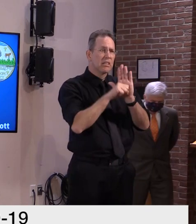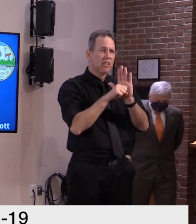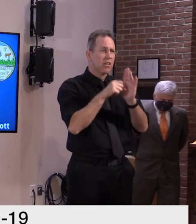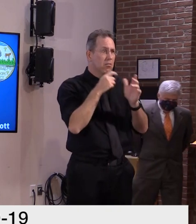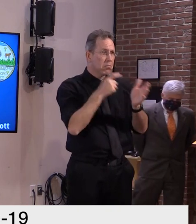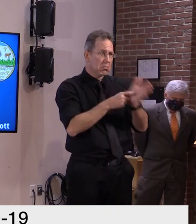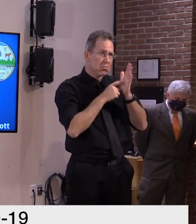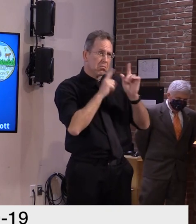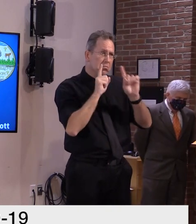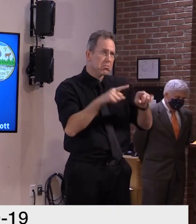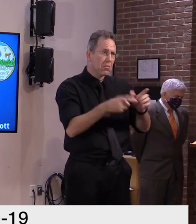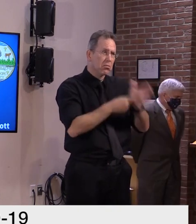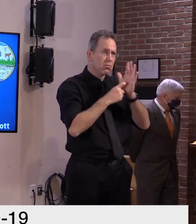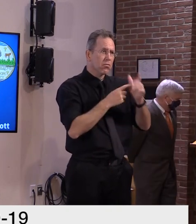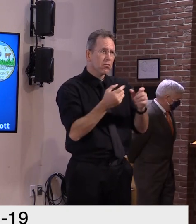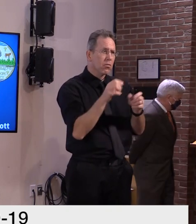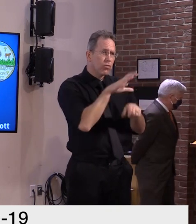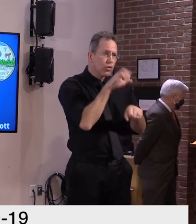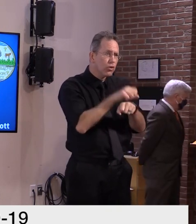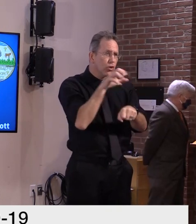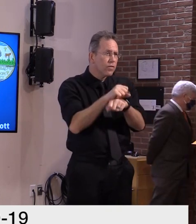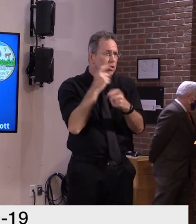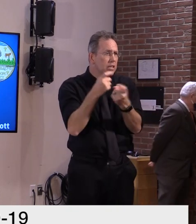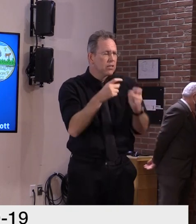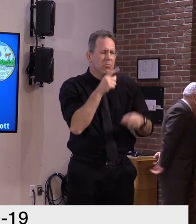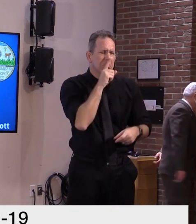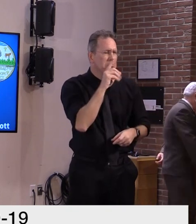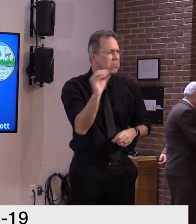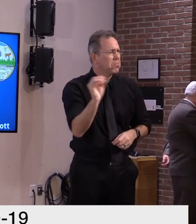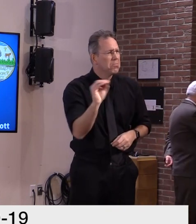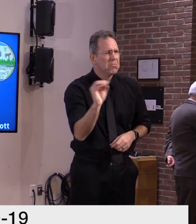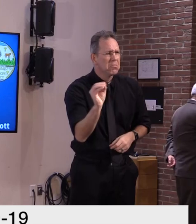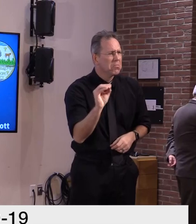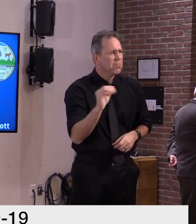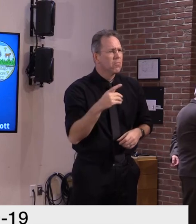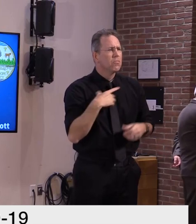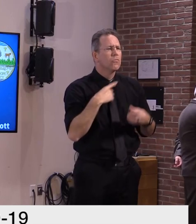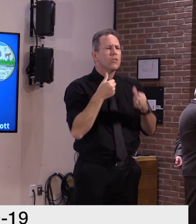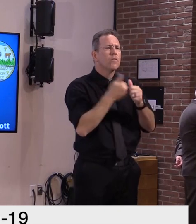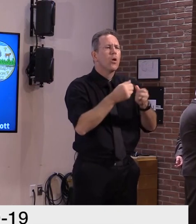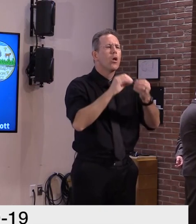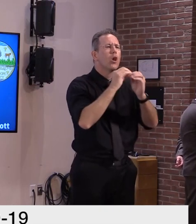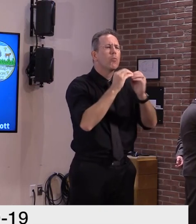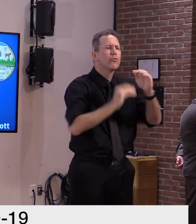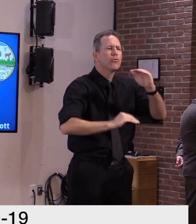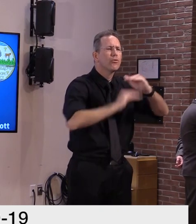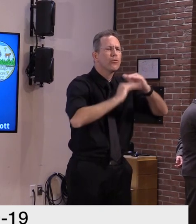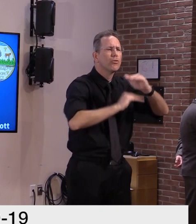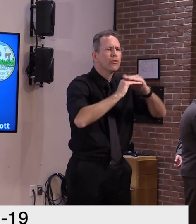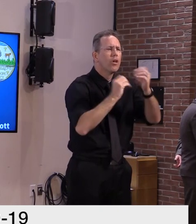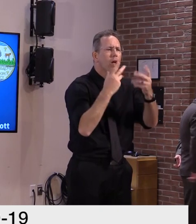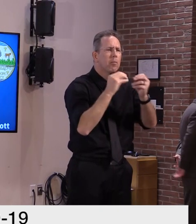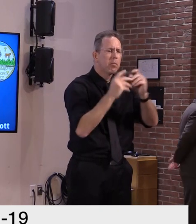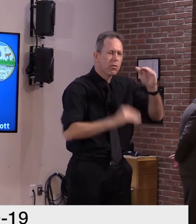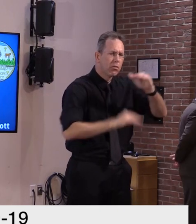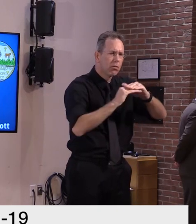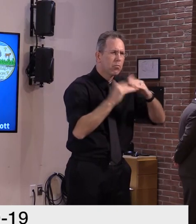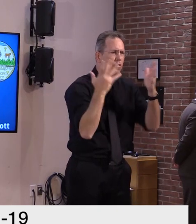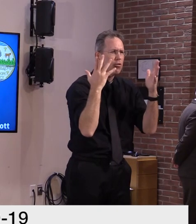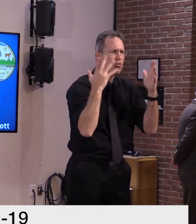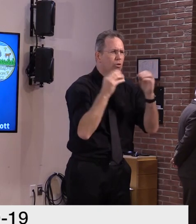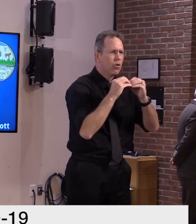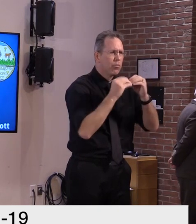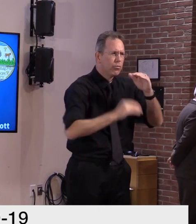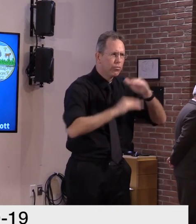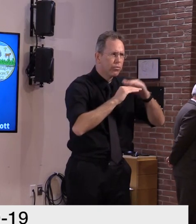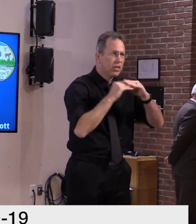to make the capacity reductions we've talked about. Some of them have decided and anticipated this, decided that a reservation policy